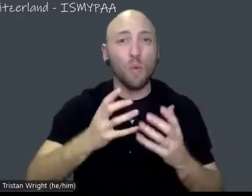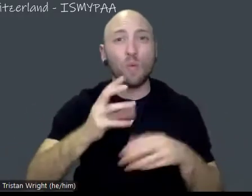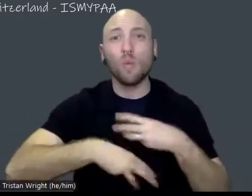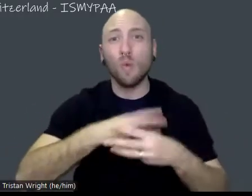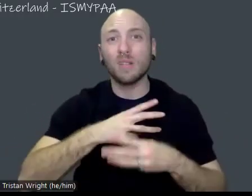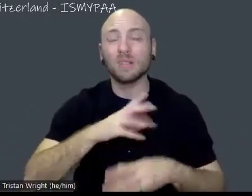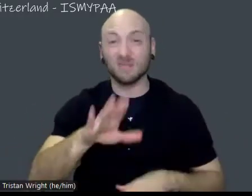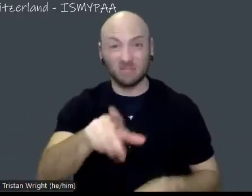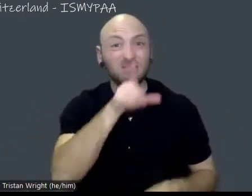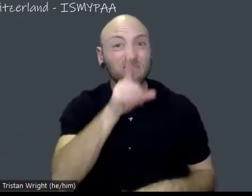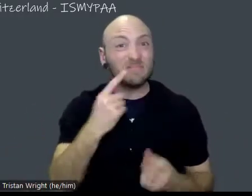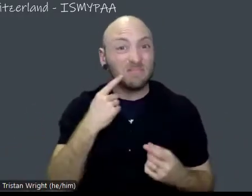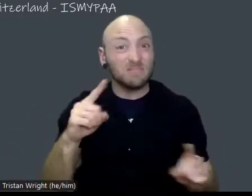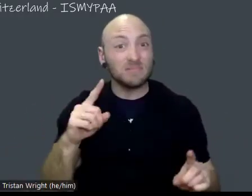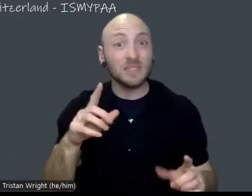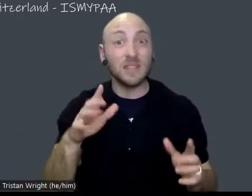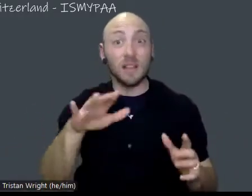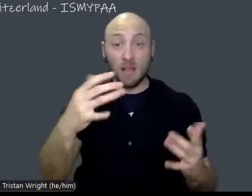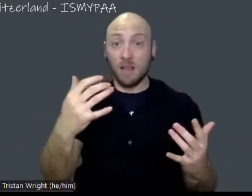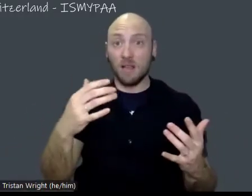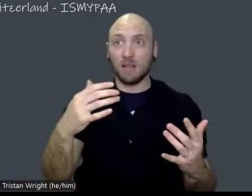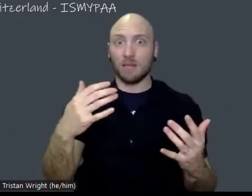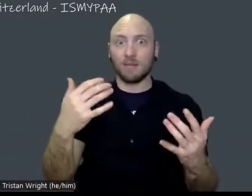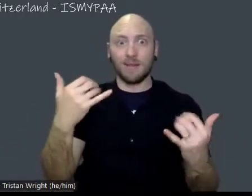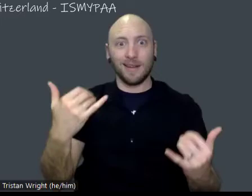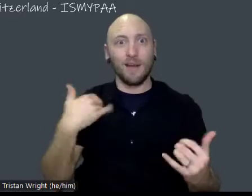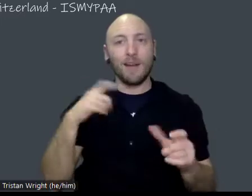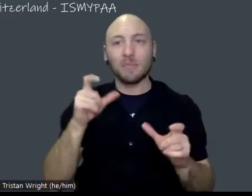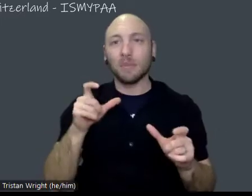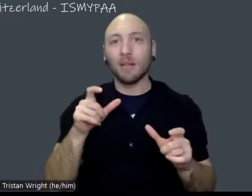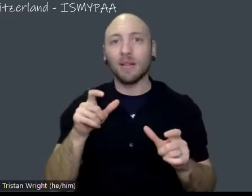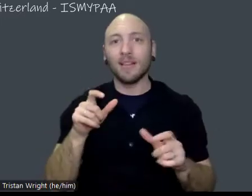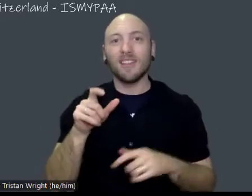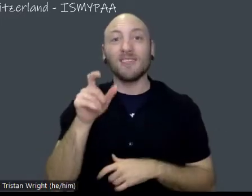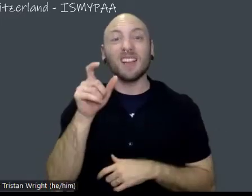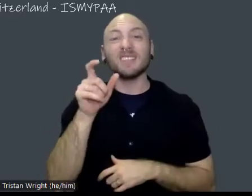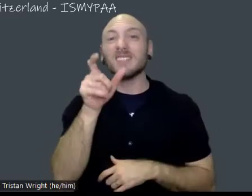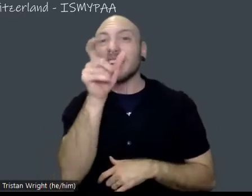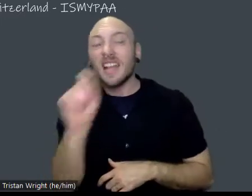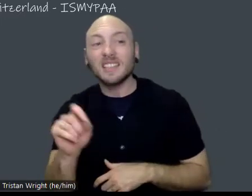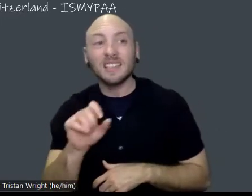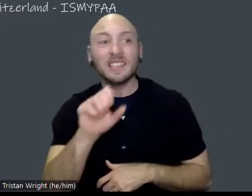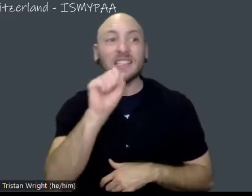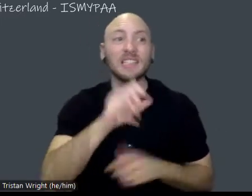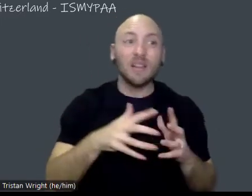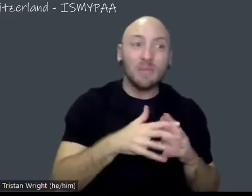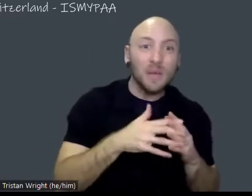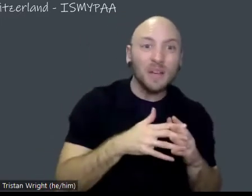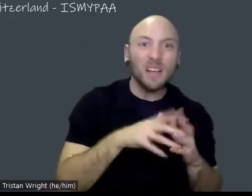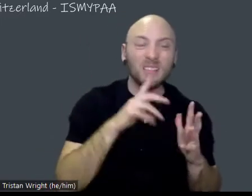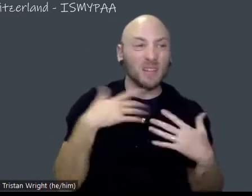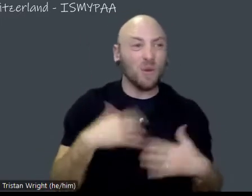it works because we have now people from Italy and South America getting interested in the committee, and it's